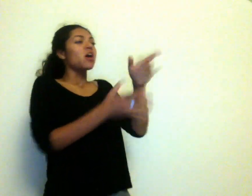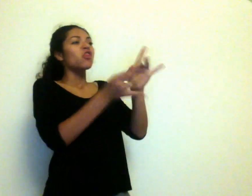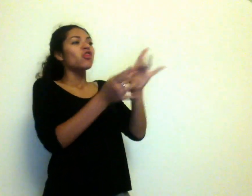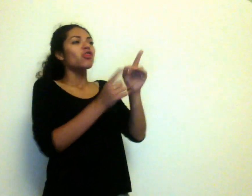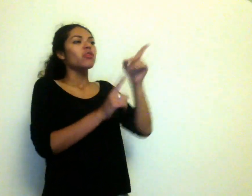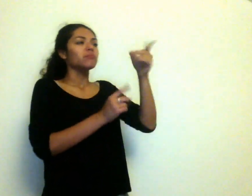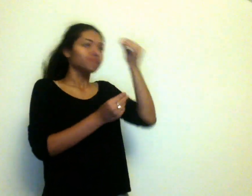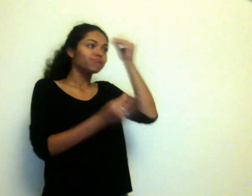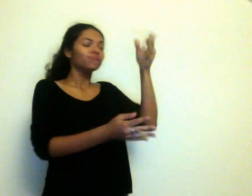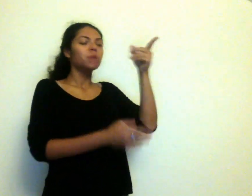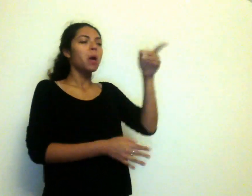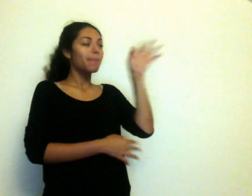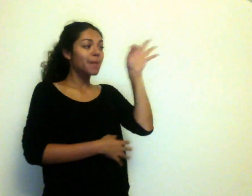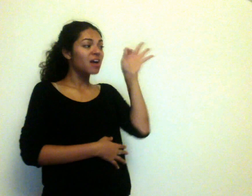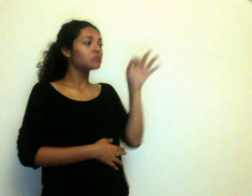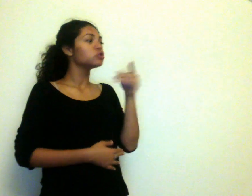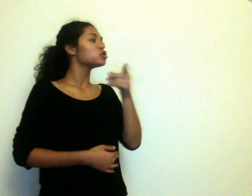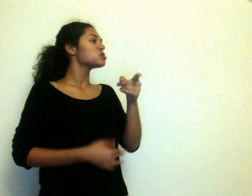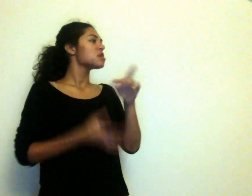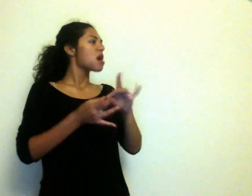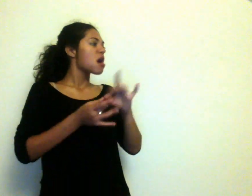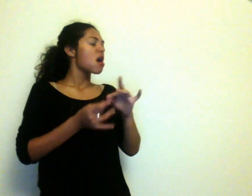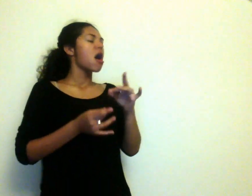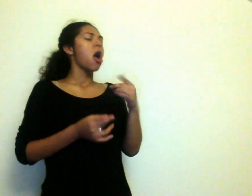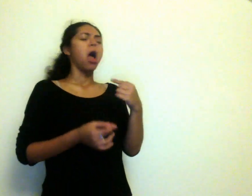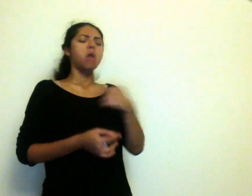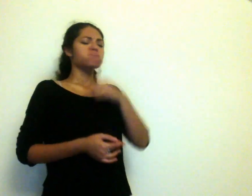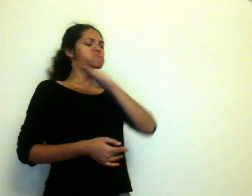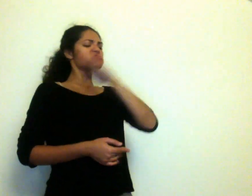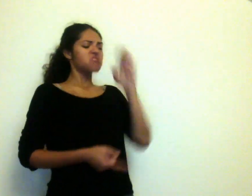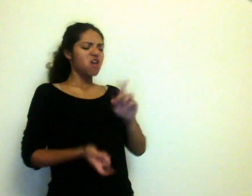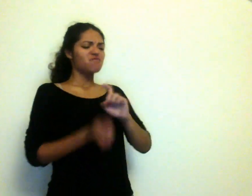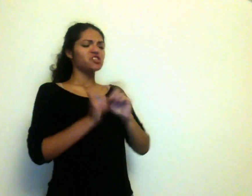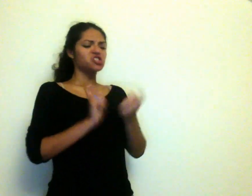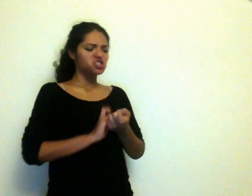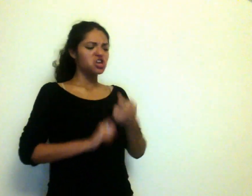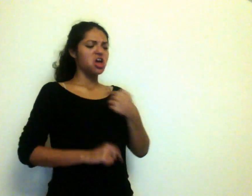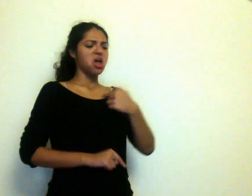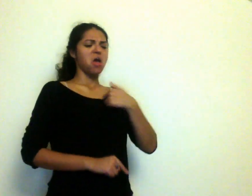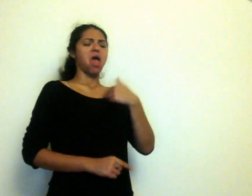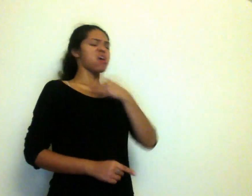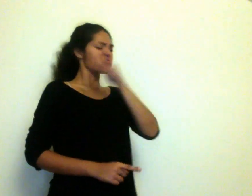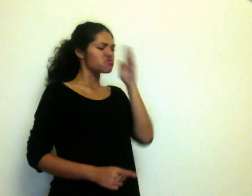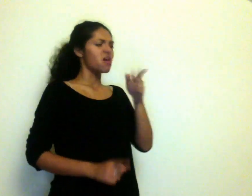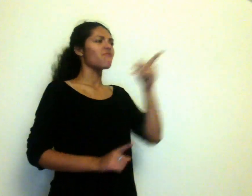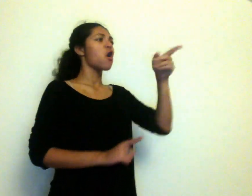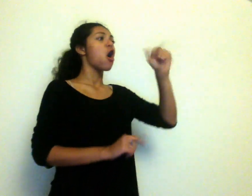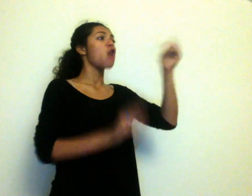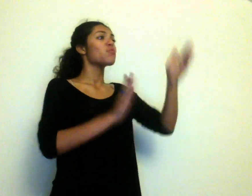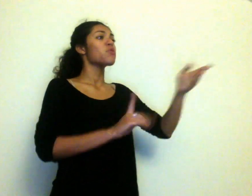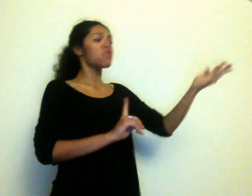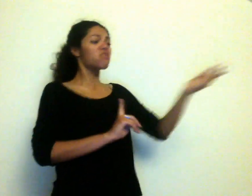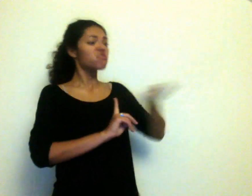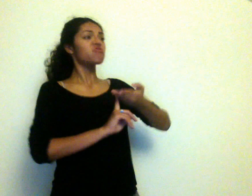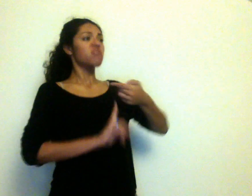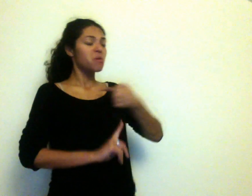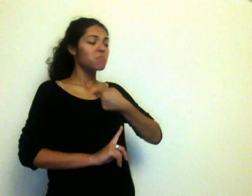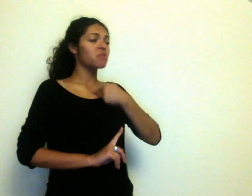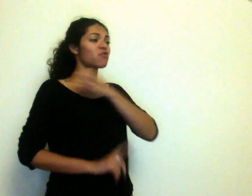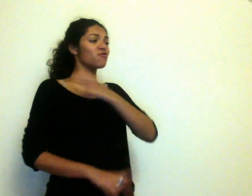these years I kept saying, no man will ever convince me of Christianity. Let us